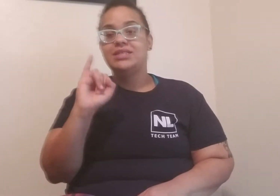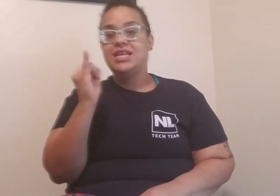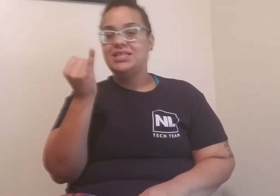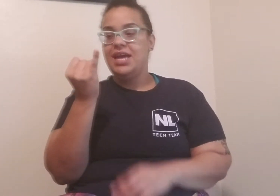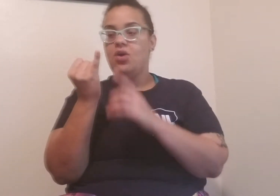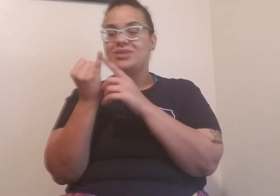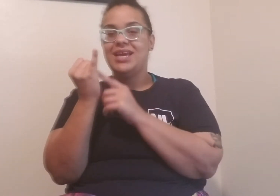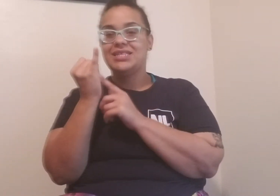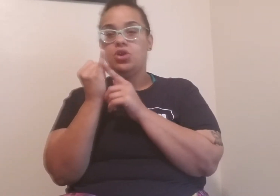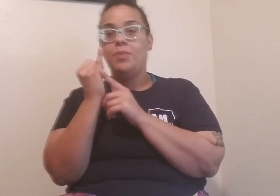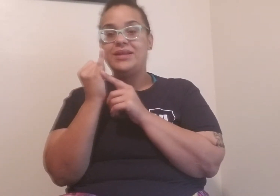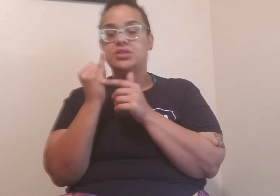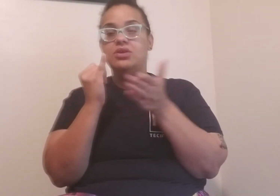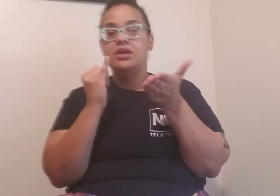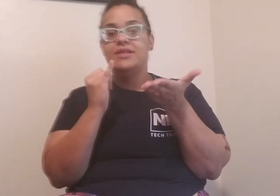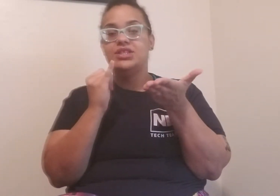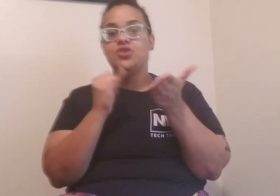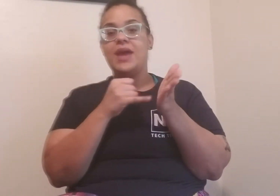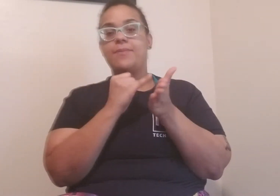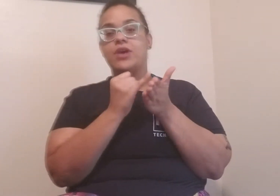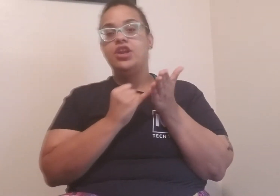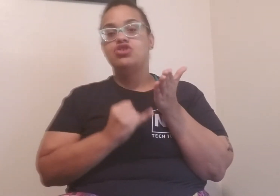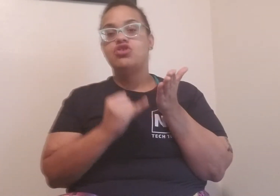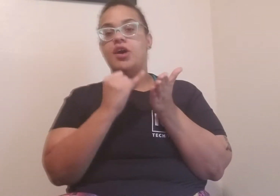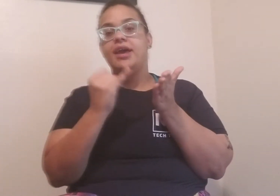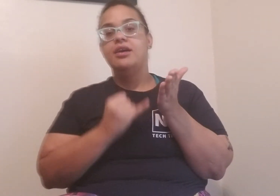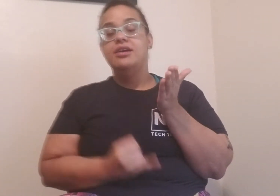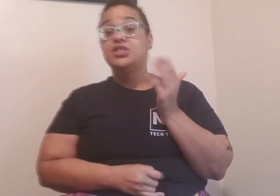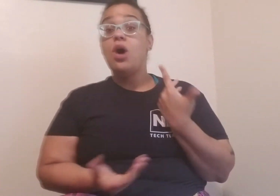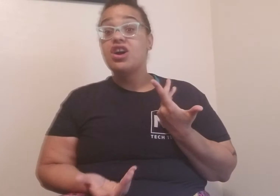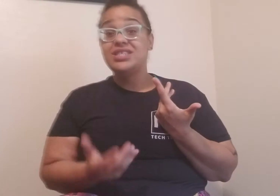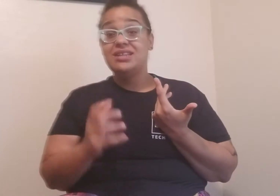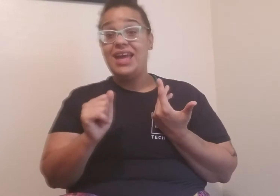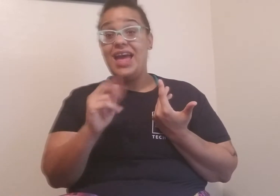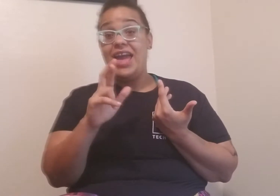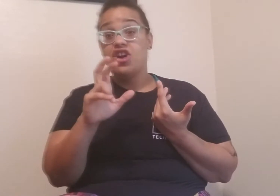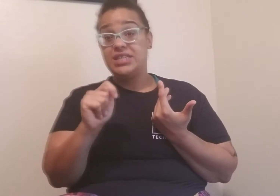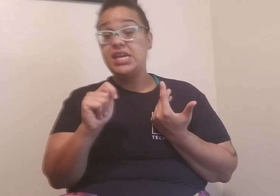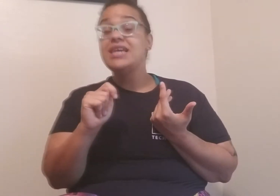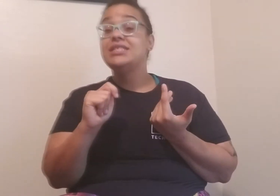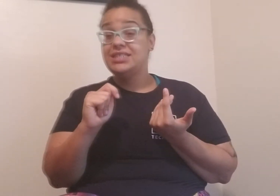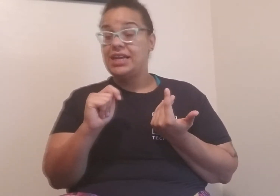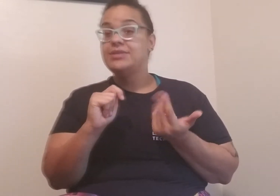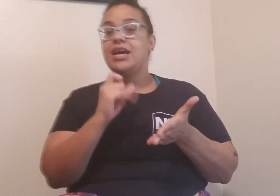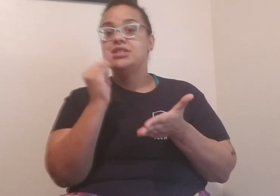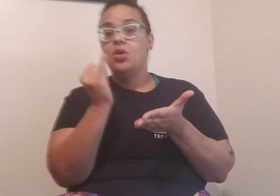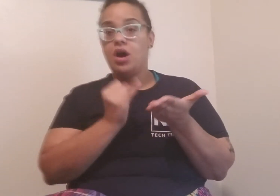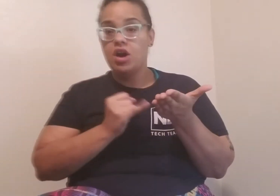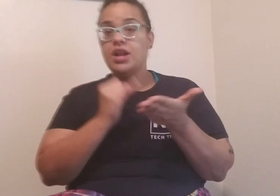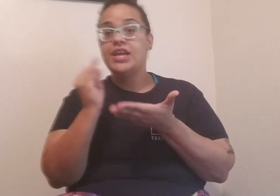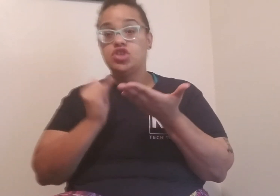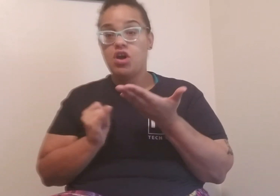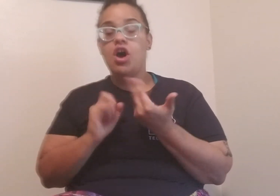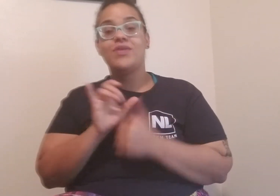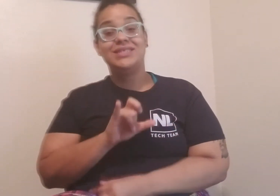this, like almost like it's a little pencil. This is your paper and you're drawing. So art, A-R-T, is the same sign. So art and draw are the same